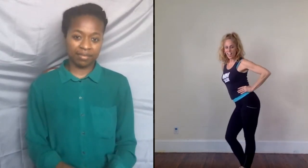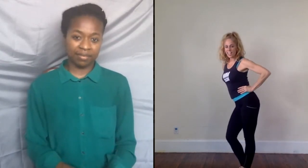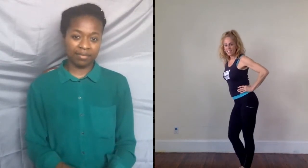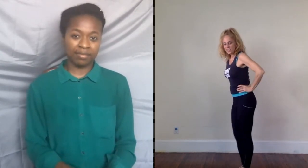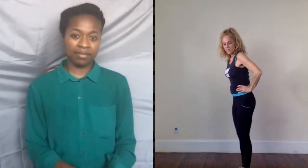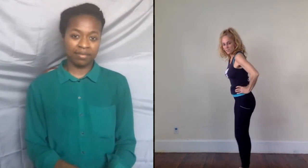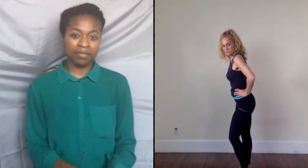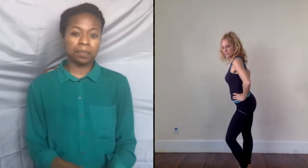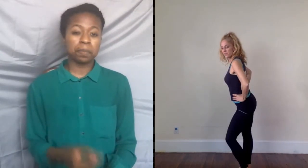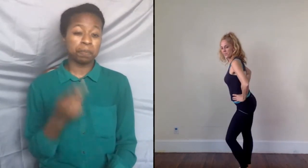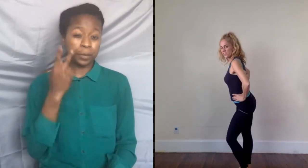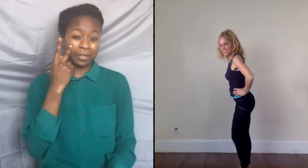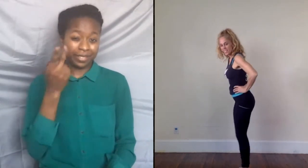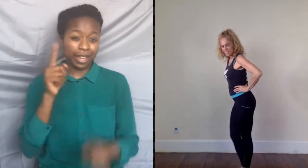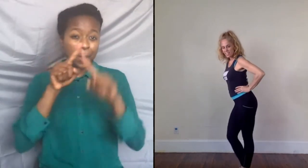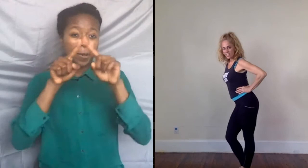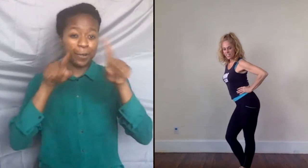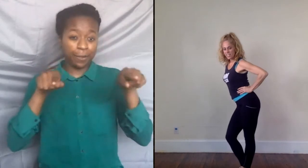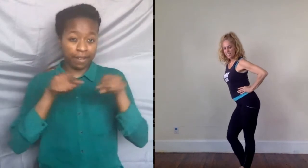Triangle.